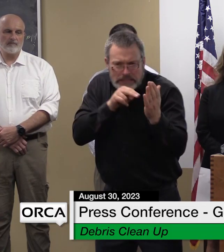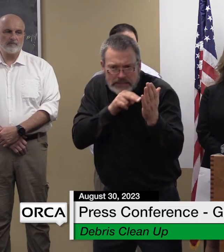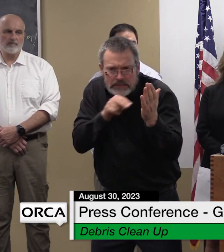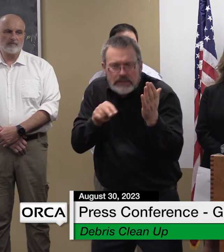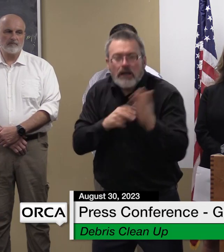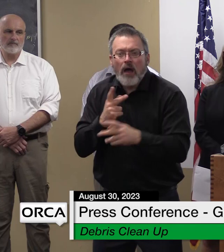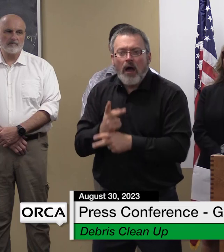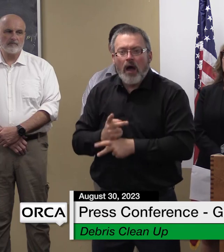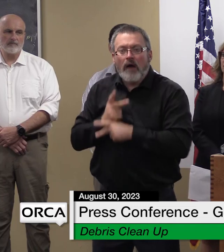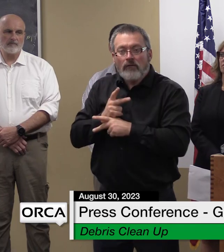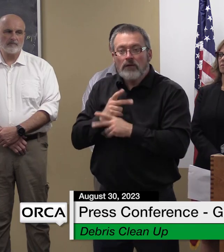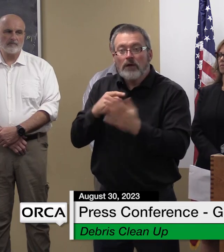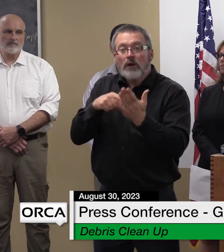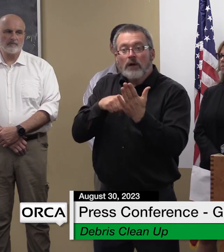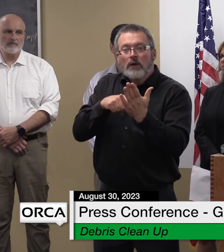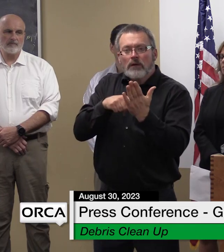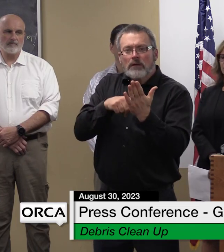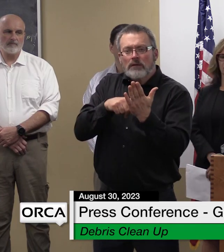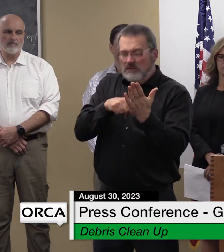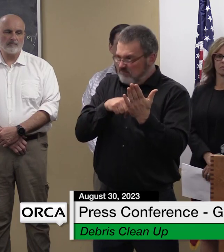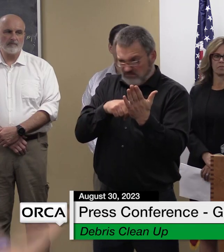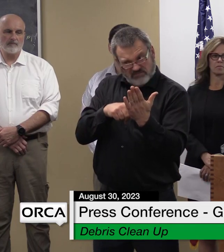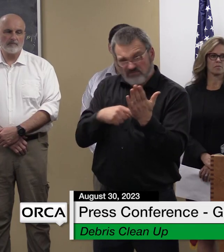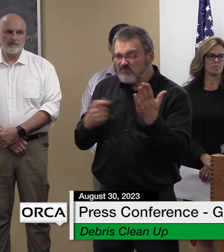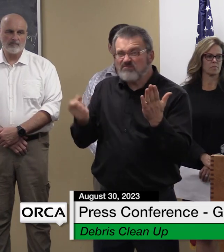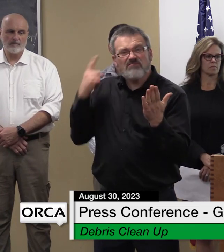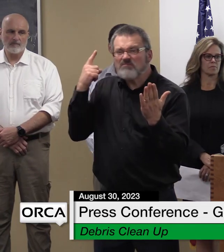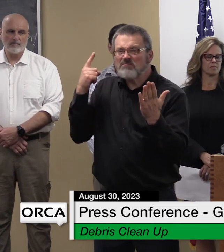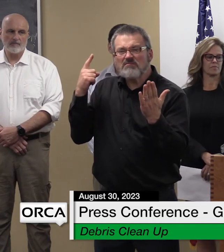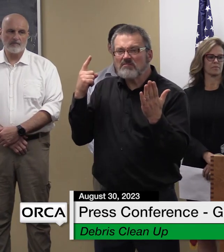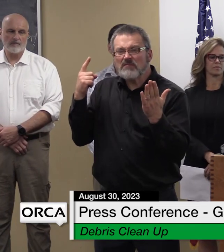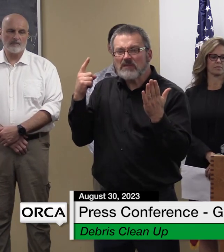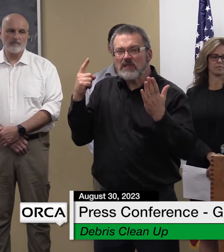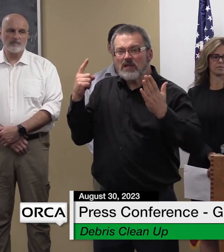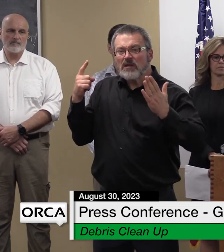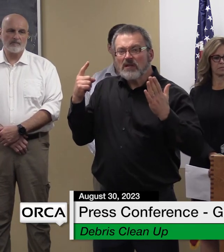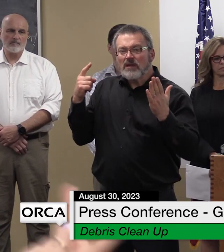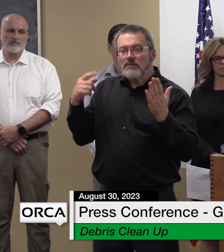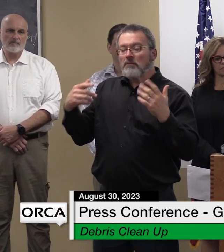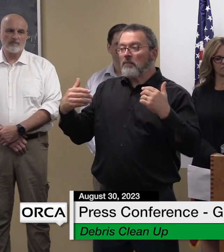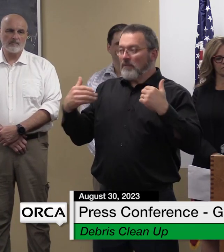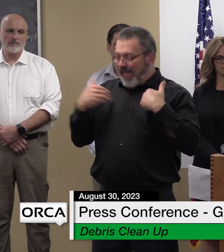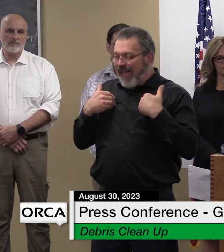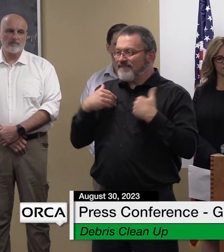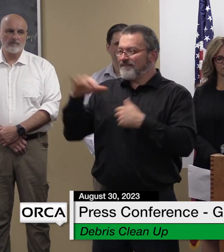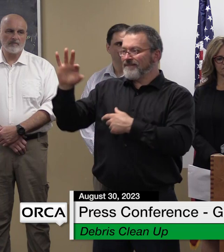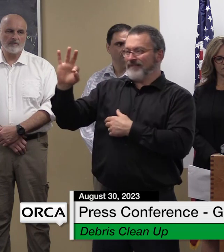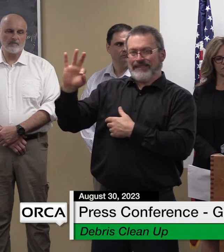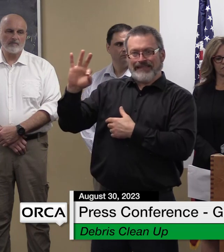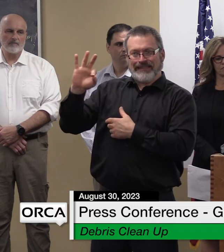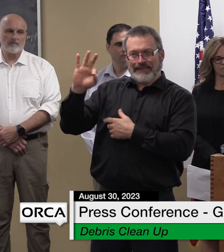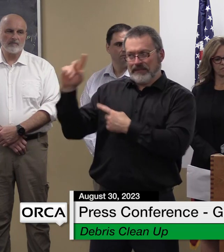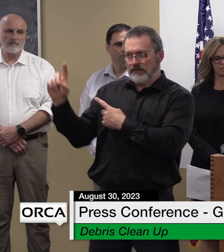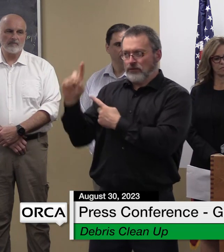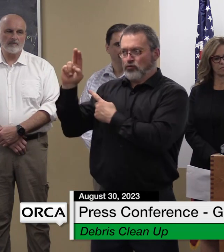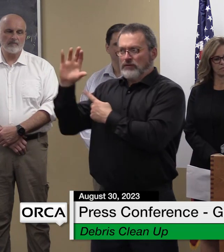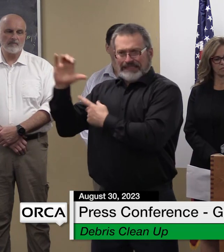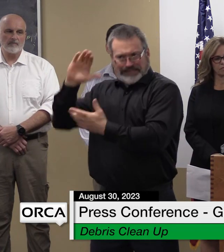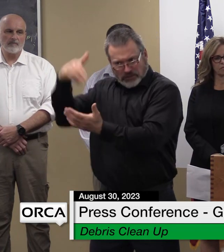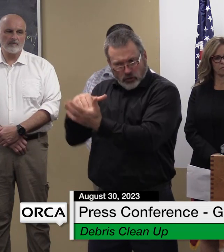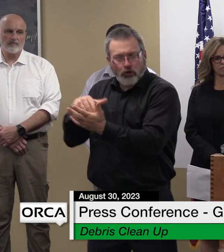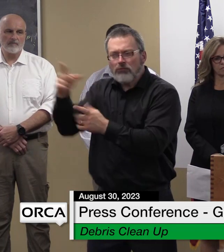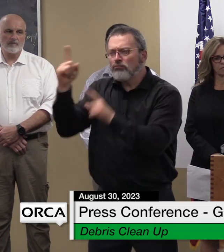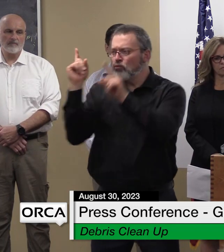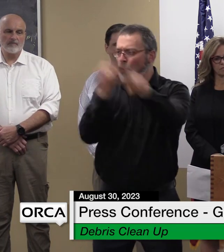understand the letter, please visit one of the 9 DRCs we have open here in Vermont. FEMA representatives are also